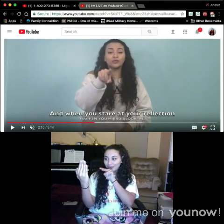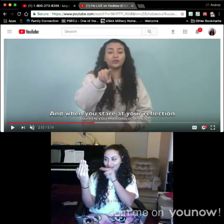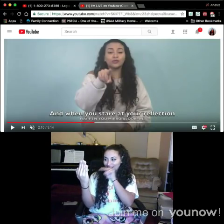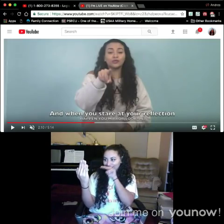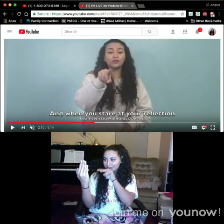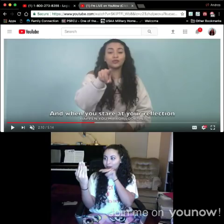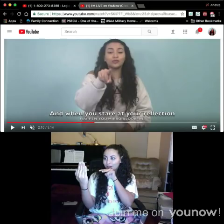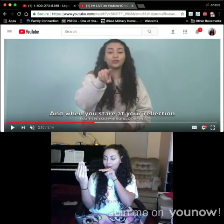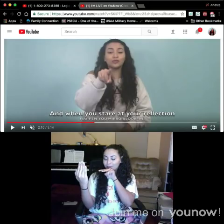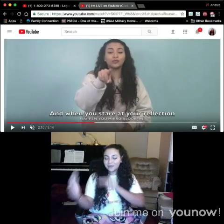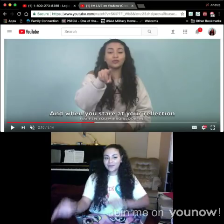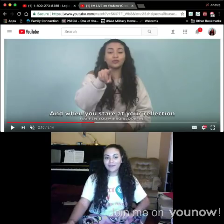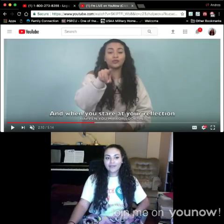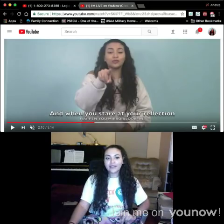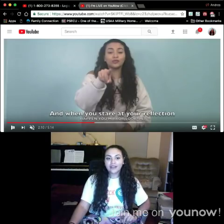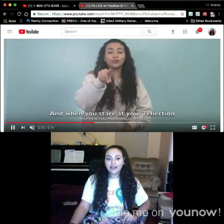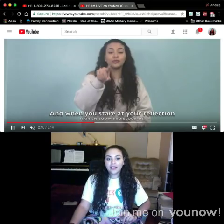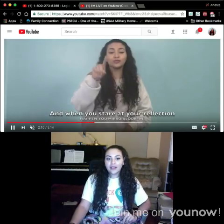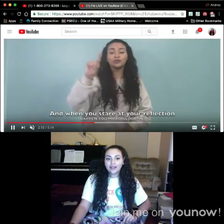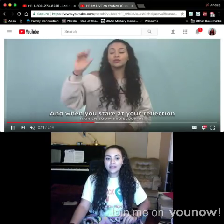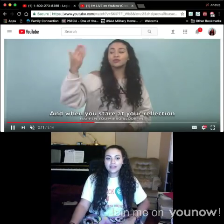I'm looking in the mirror.